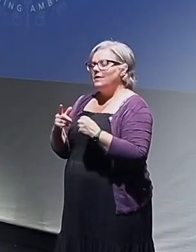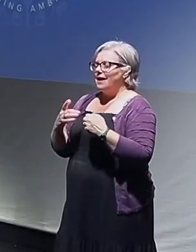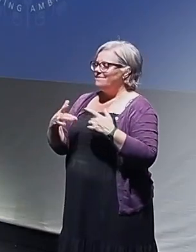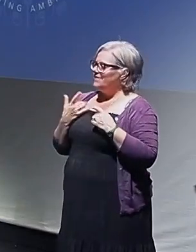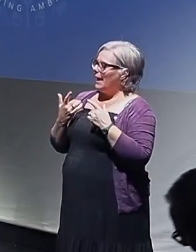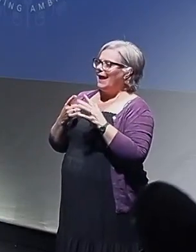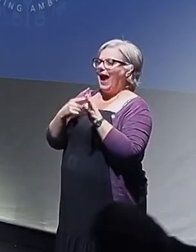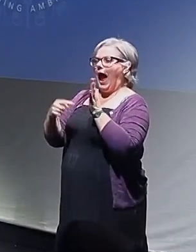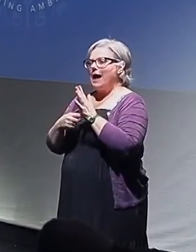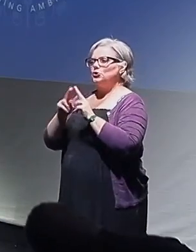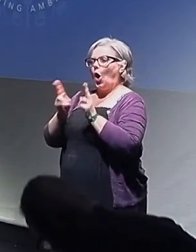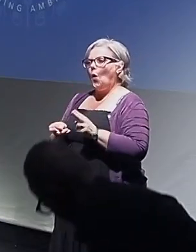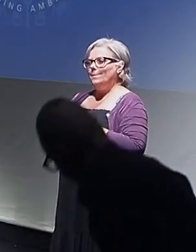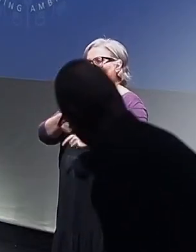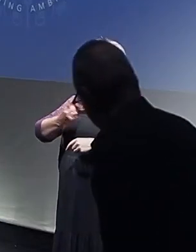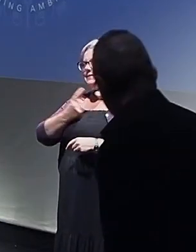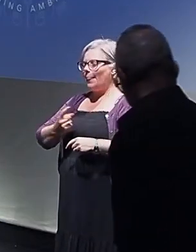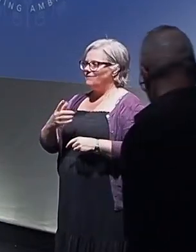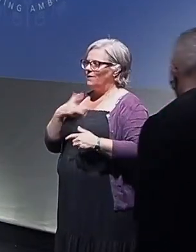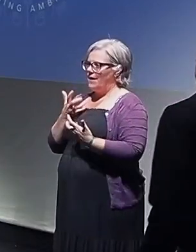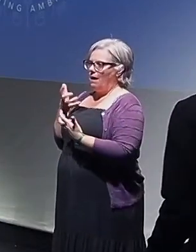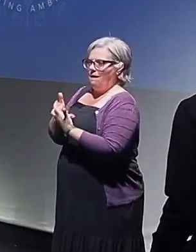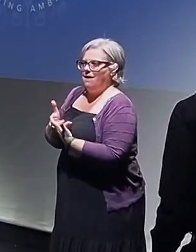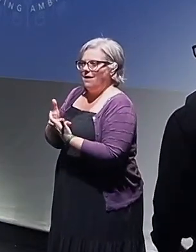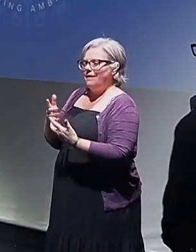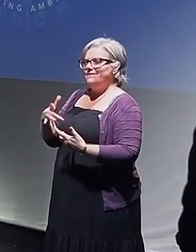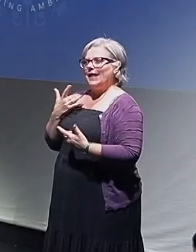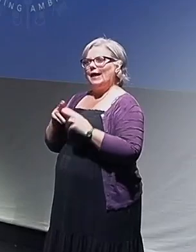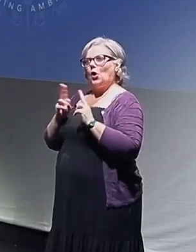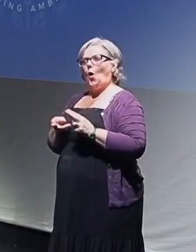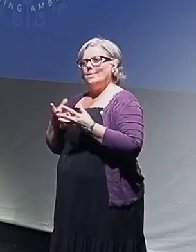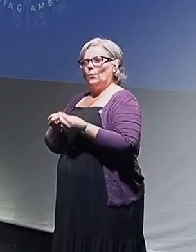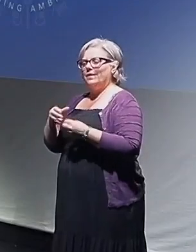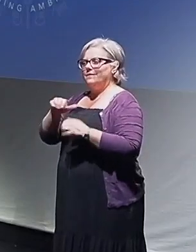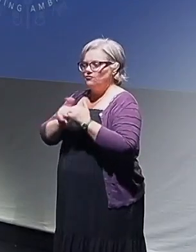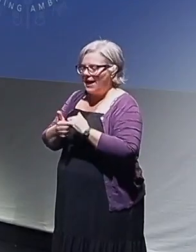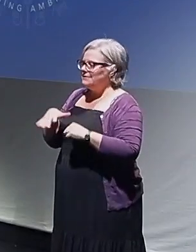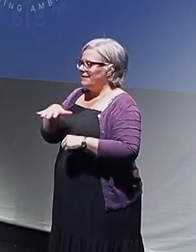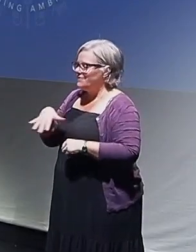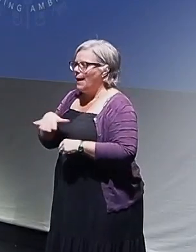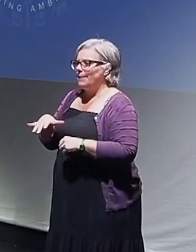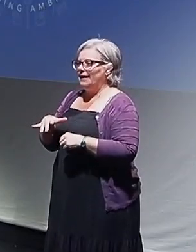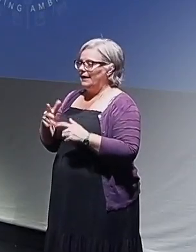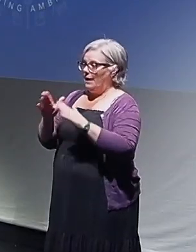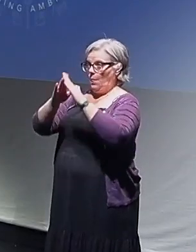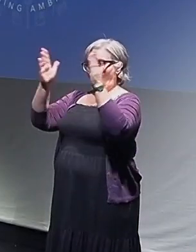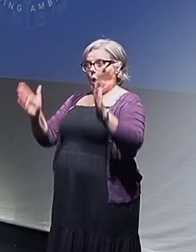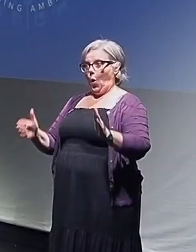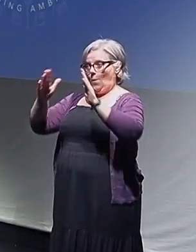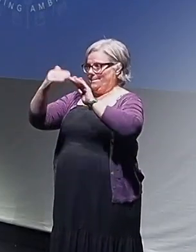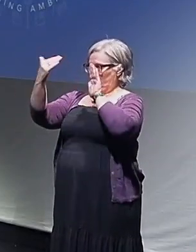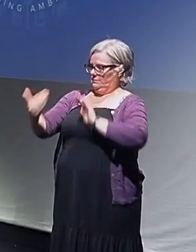at home in yourself, feeling at home in the world, feeling at home with your friends, with your family. Yes, the physical building, but it